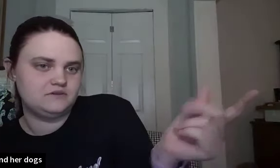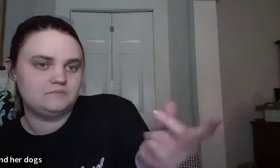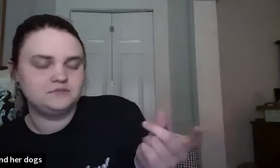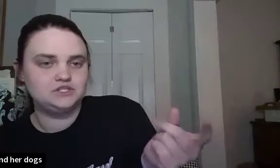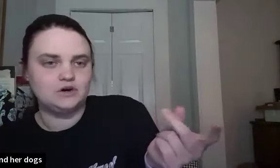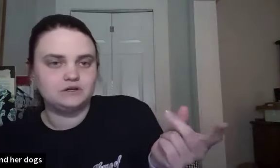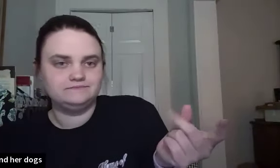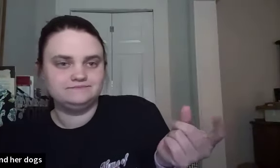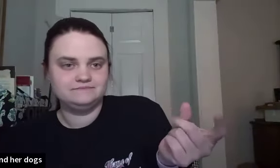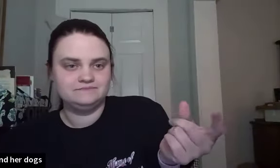thumb. Dog.